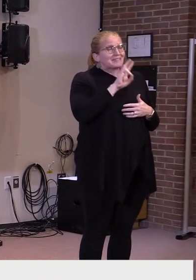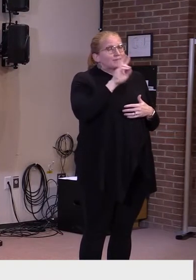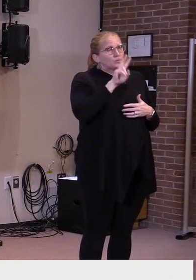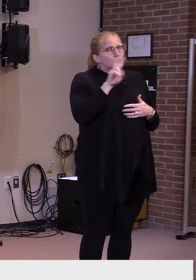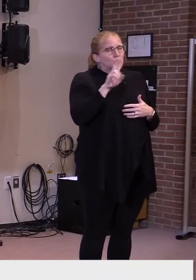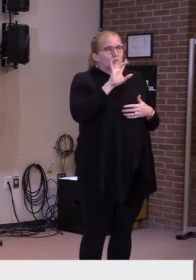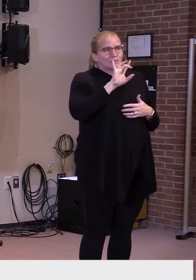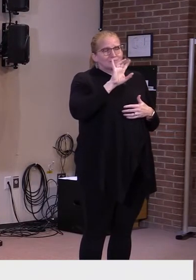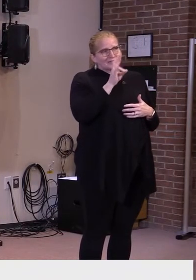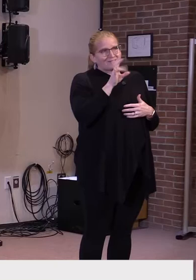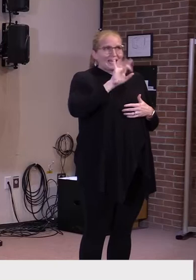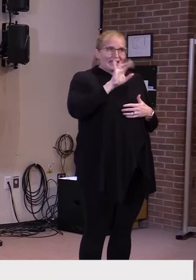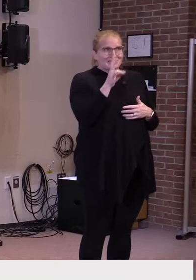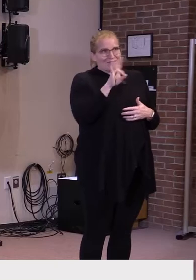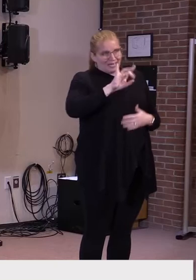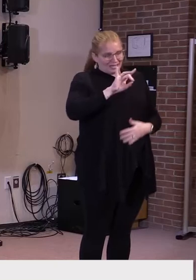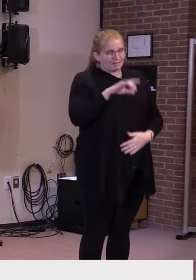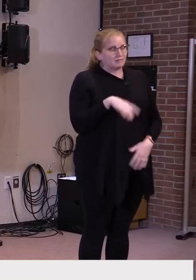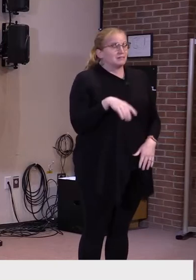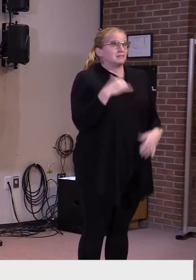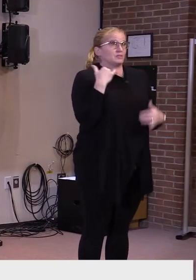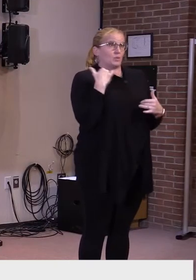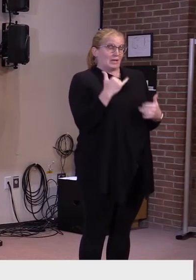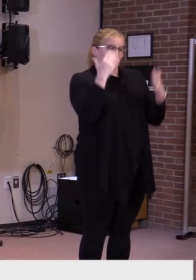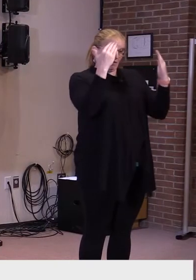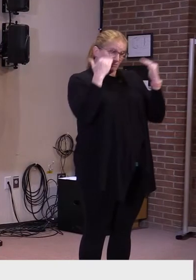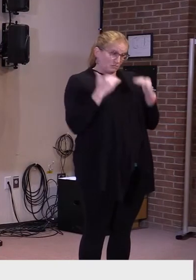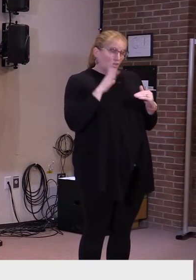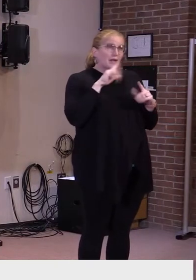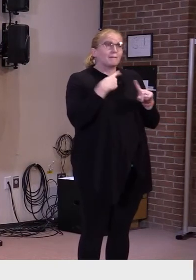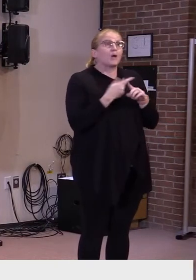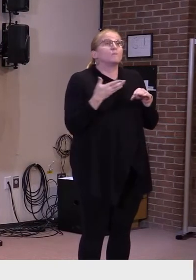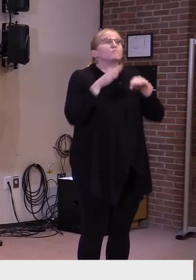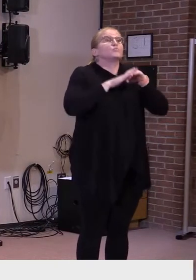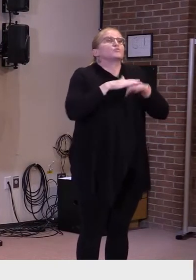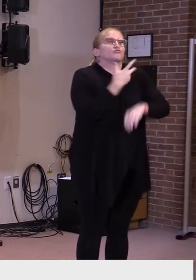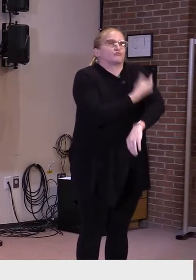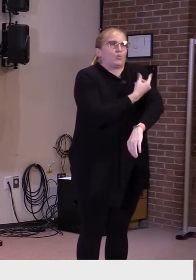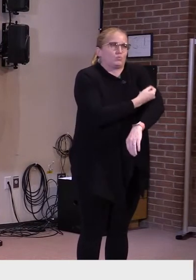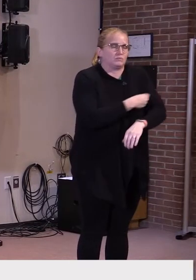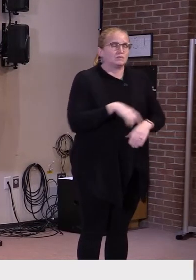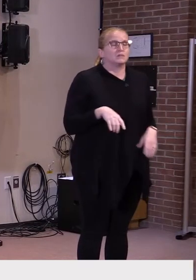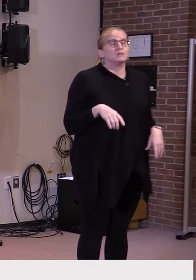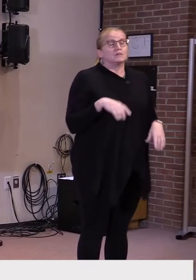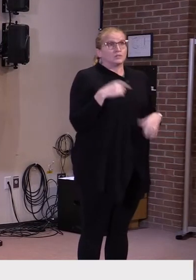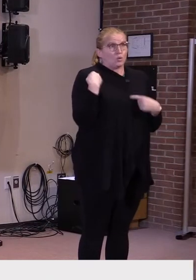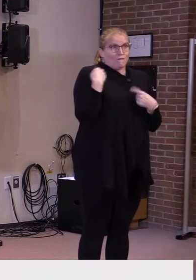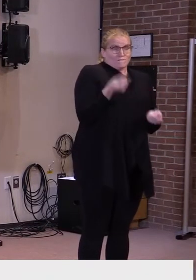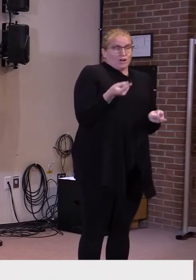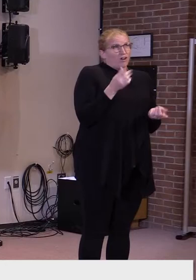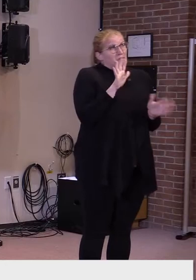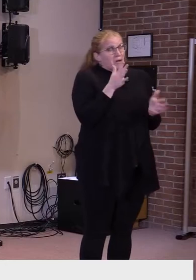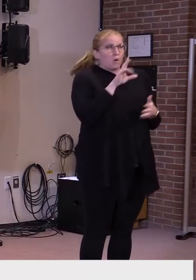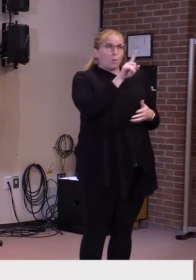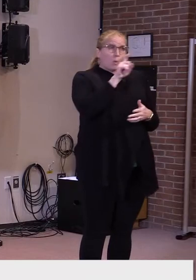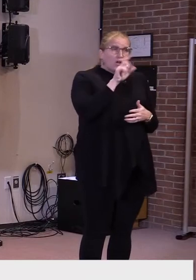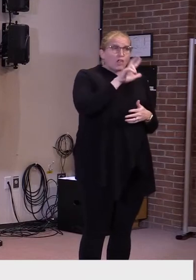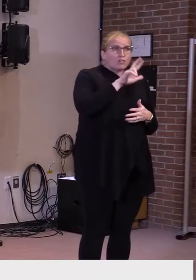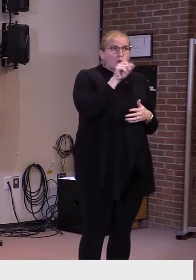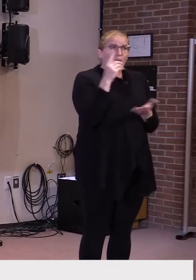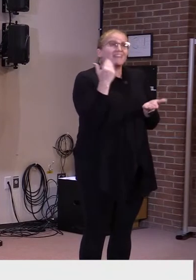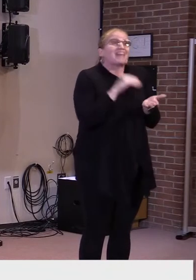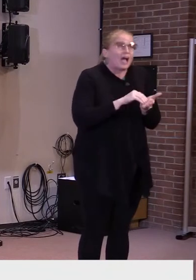855-722-7878. Now I'll turn to booster doses. So far, nearly 131,000 people have